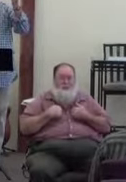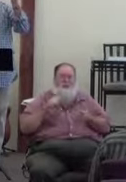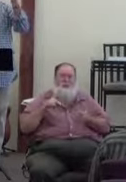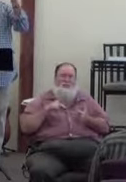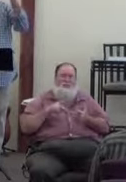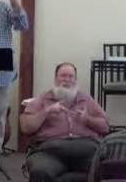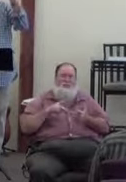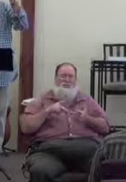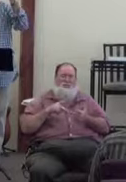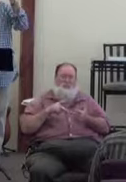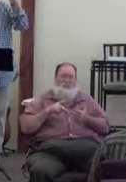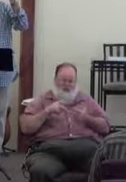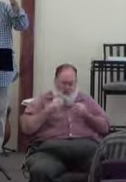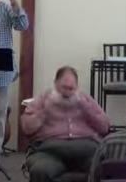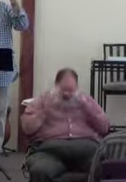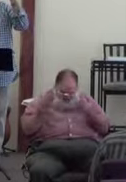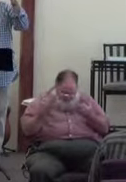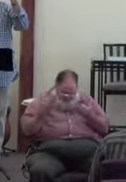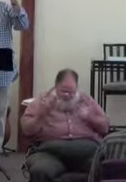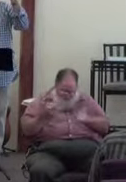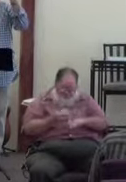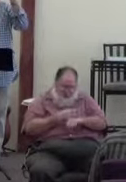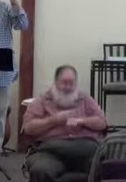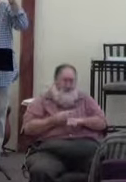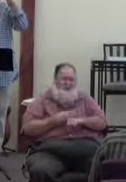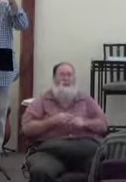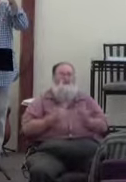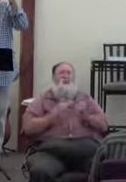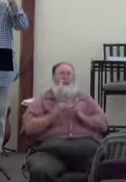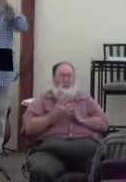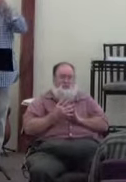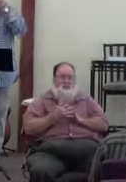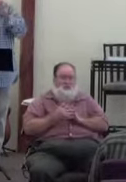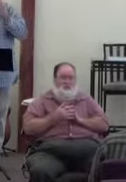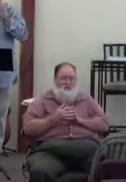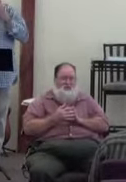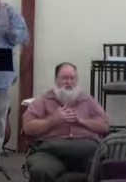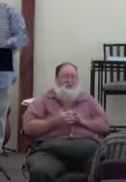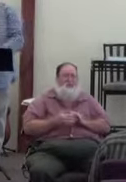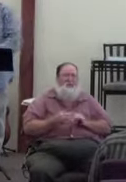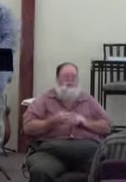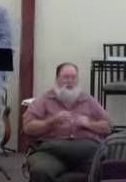lamb, and it was Jesus. Let's take and eat the body of Christ.